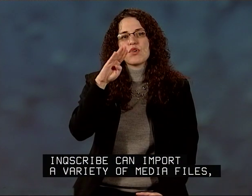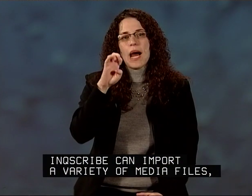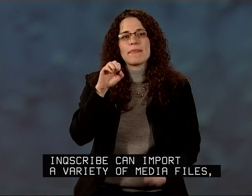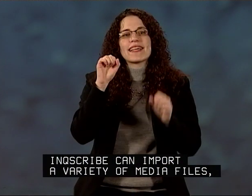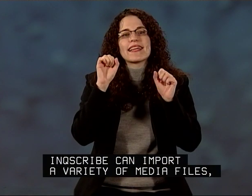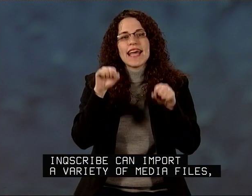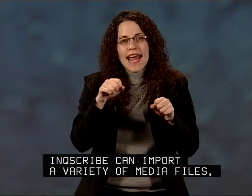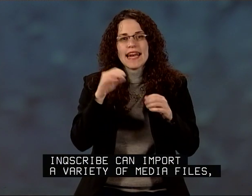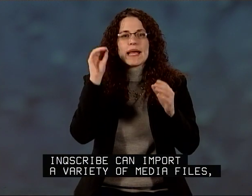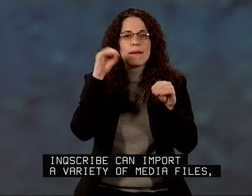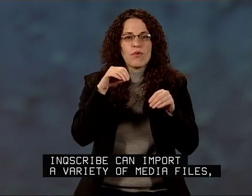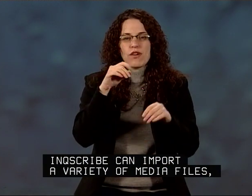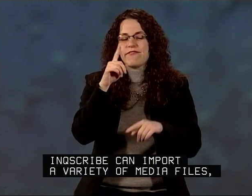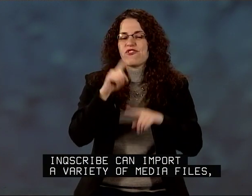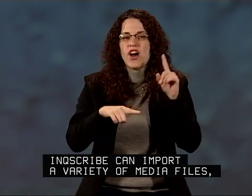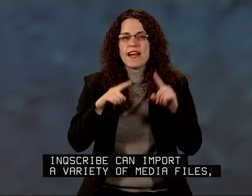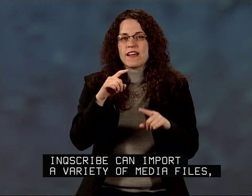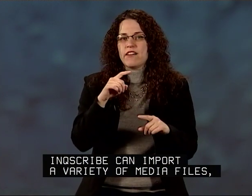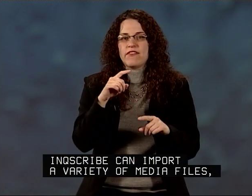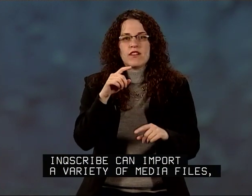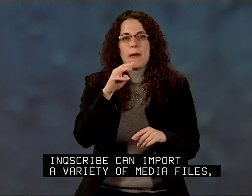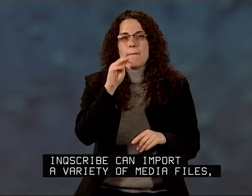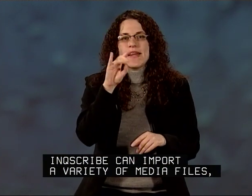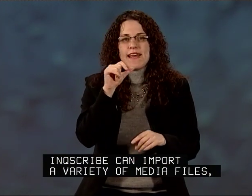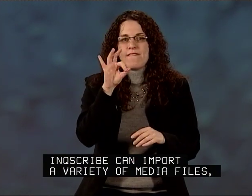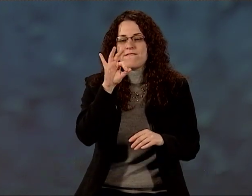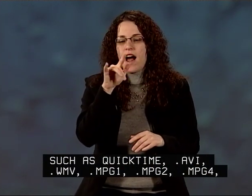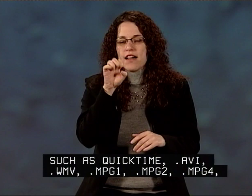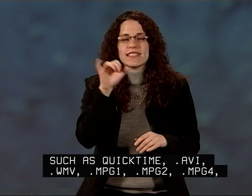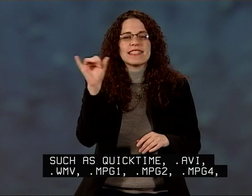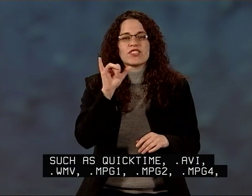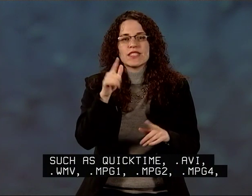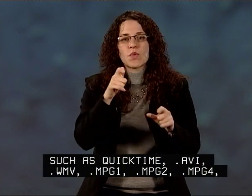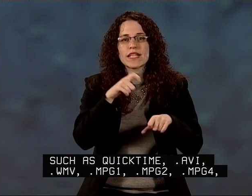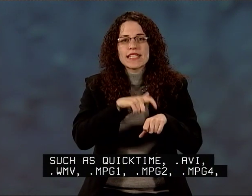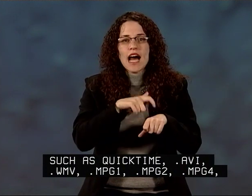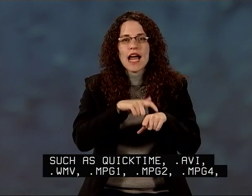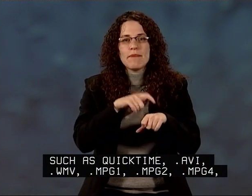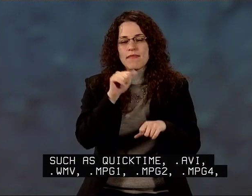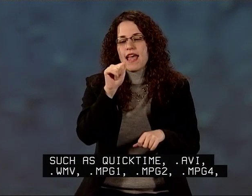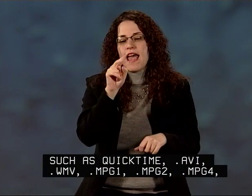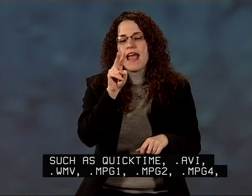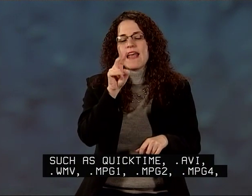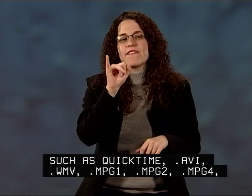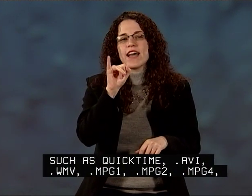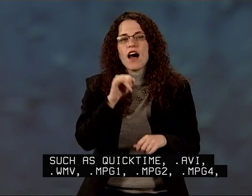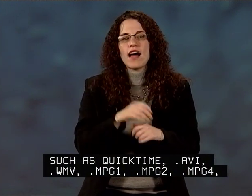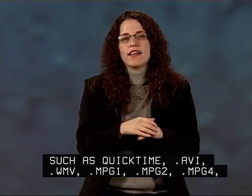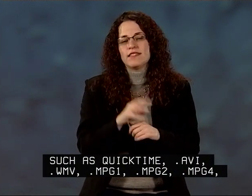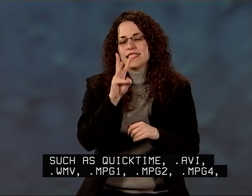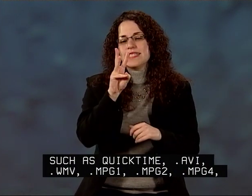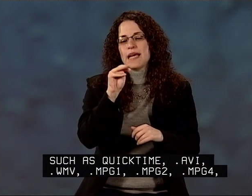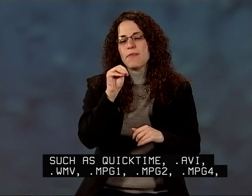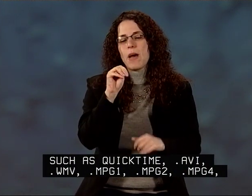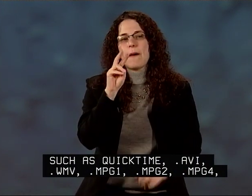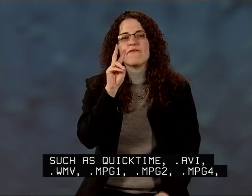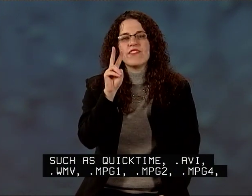InkScribe can import a variety of media files such as QuickTime, AVI,